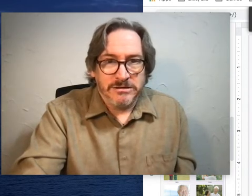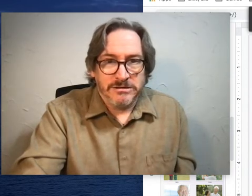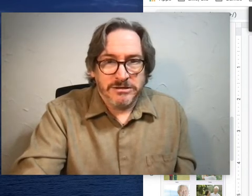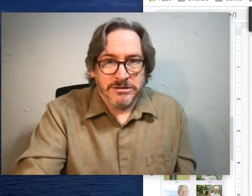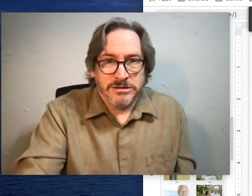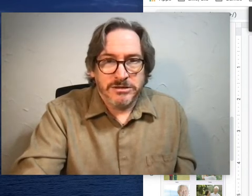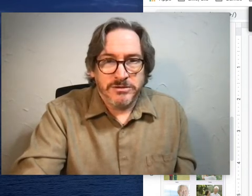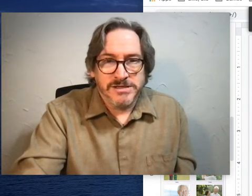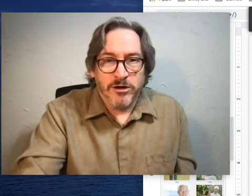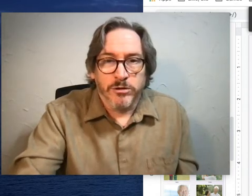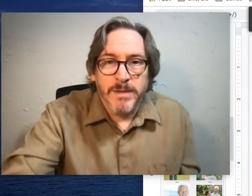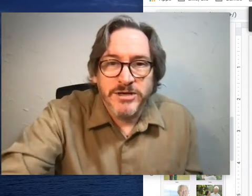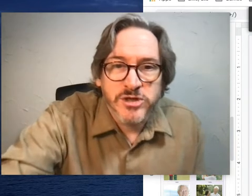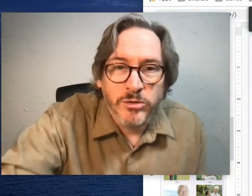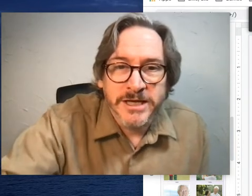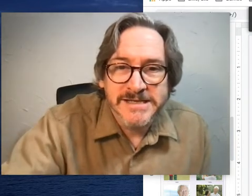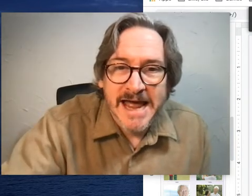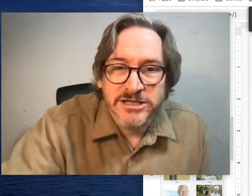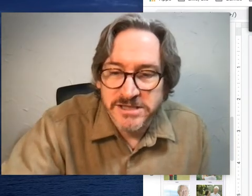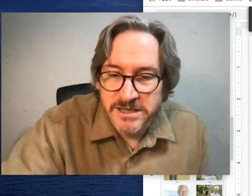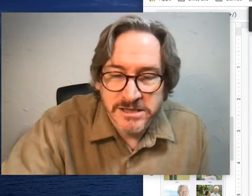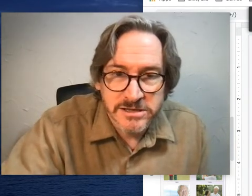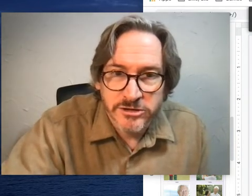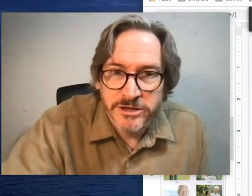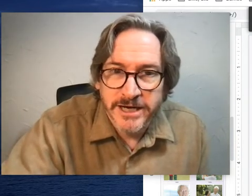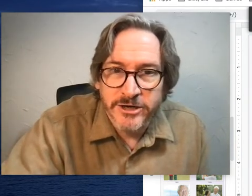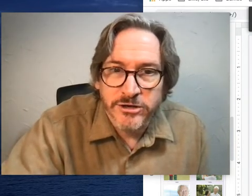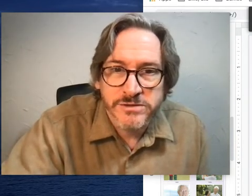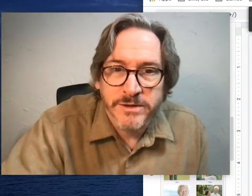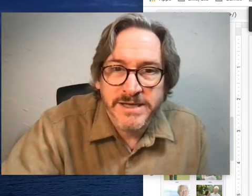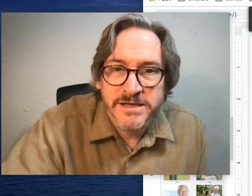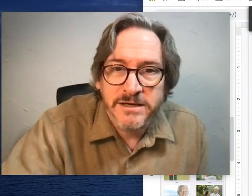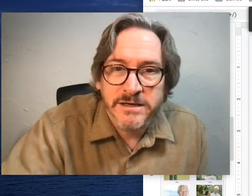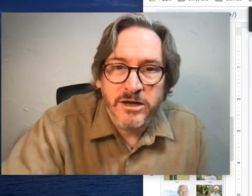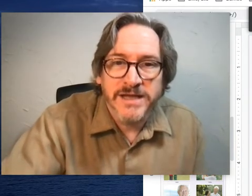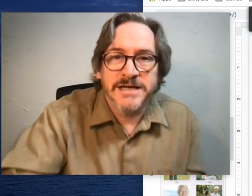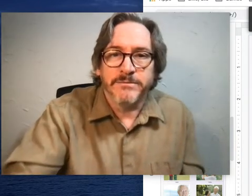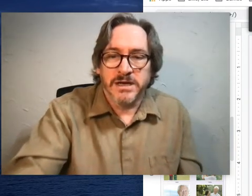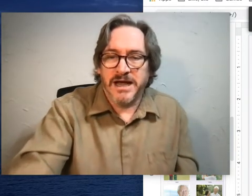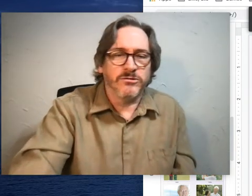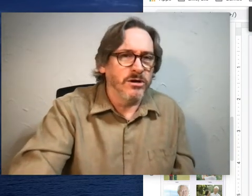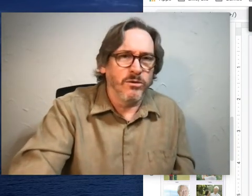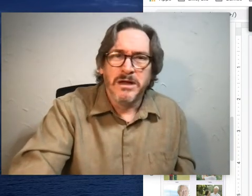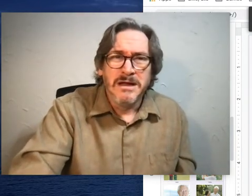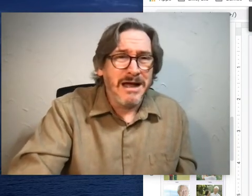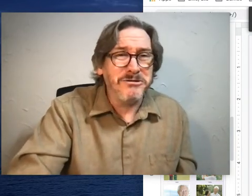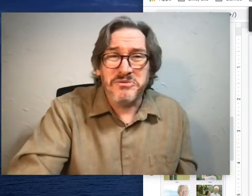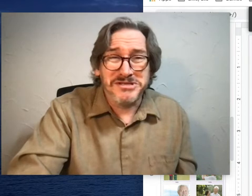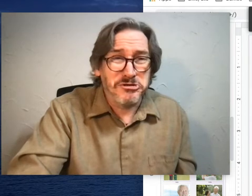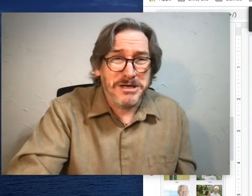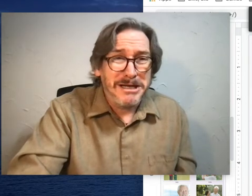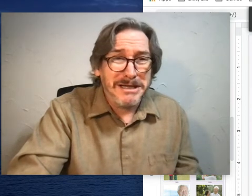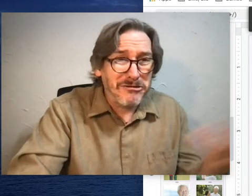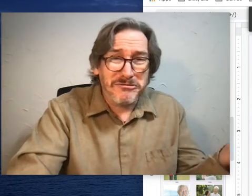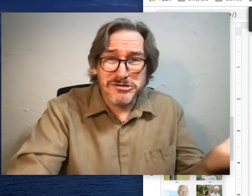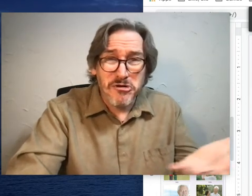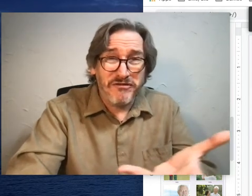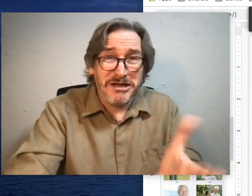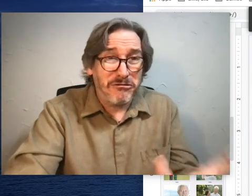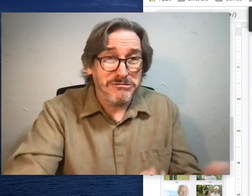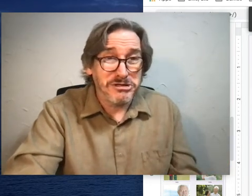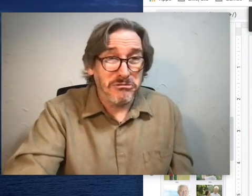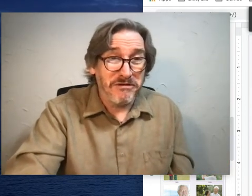in 2008, or maybe she's holding his ashes and is creating a nursery based on. No, that's him. I don't know. I don't know this story. They don't. There's